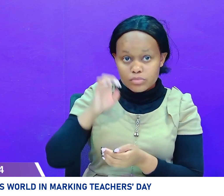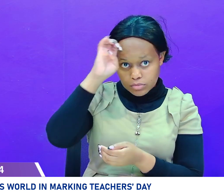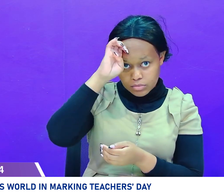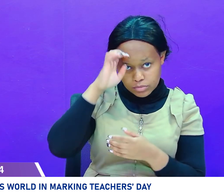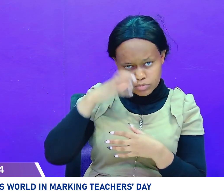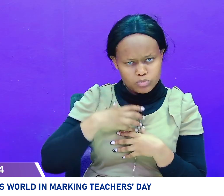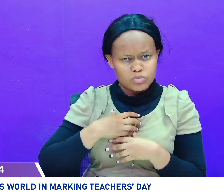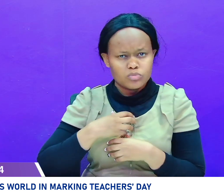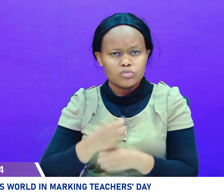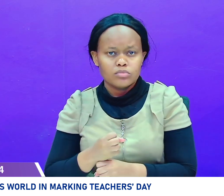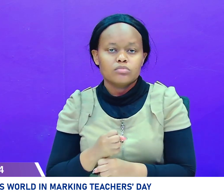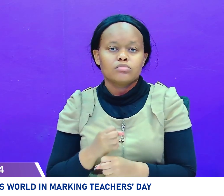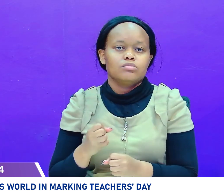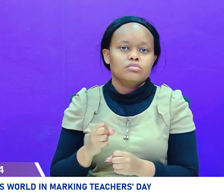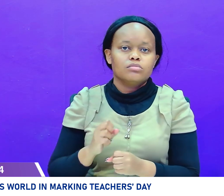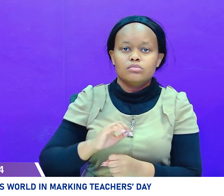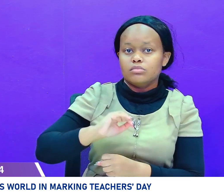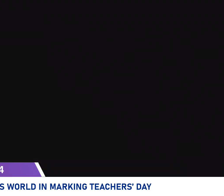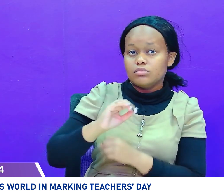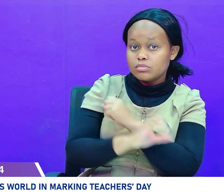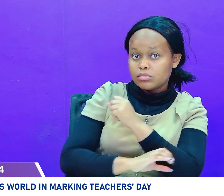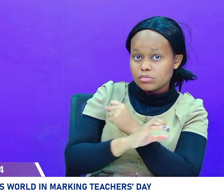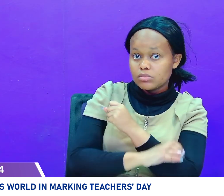the teaching profession.